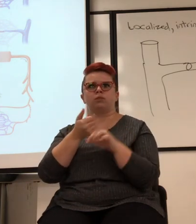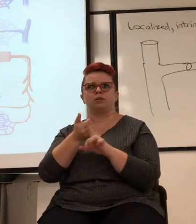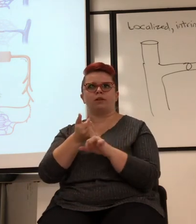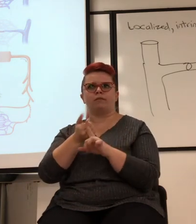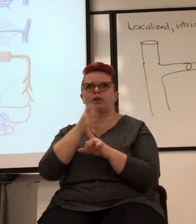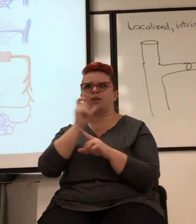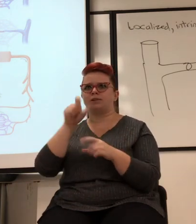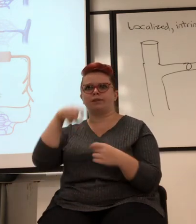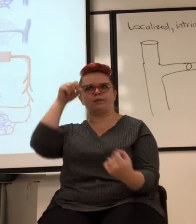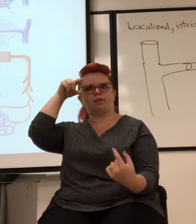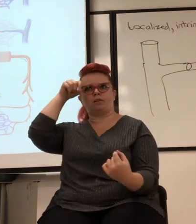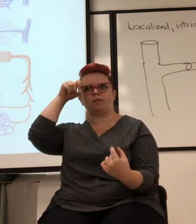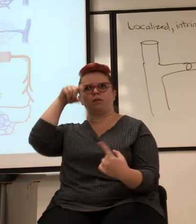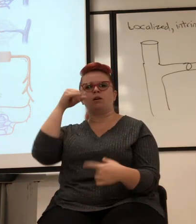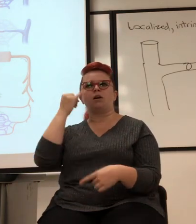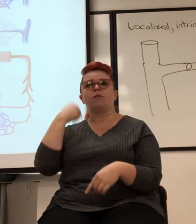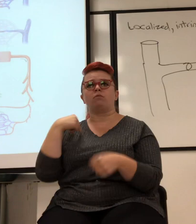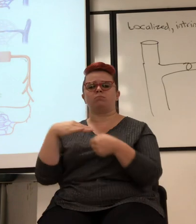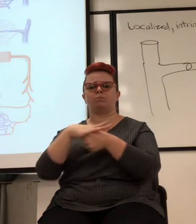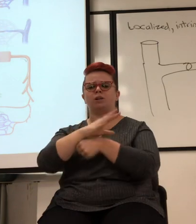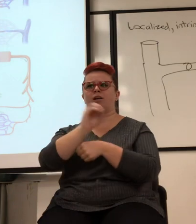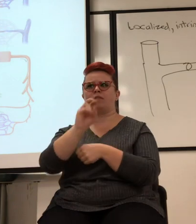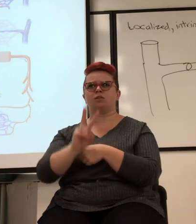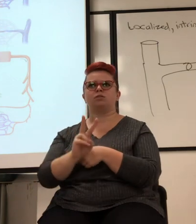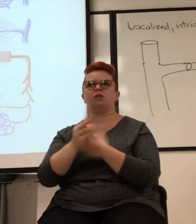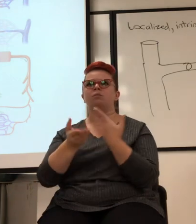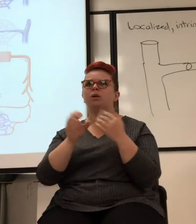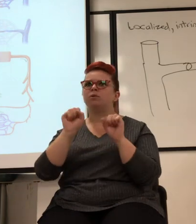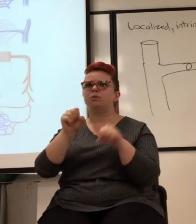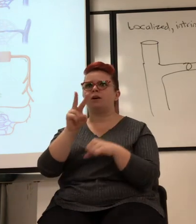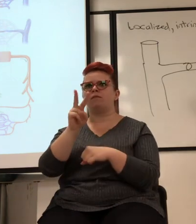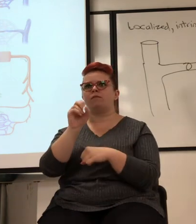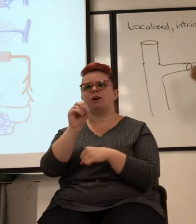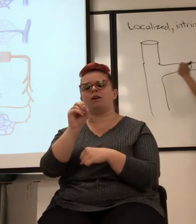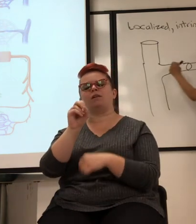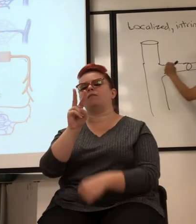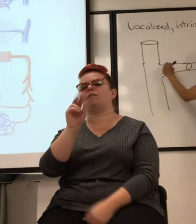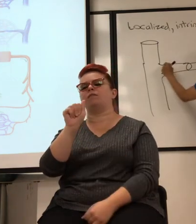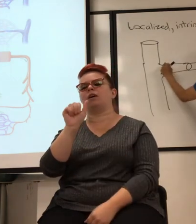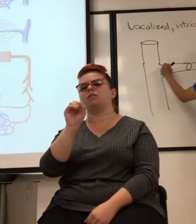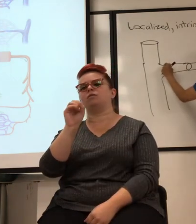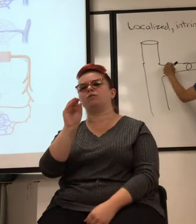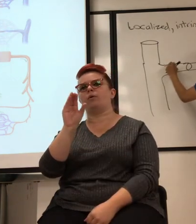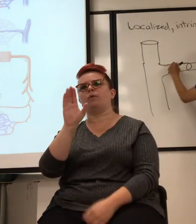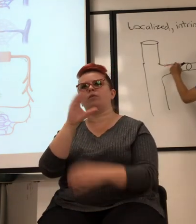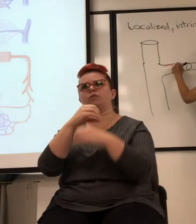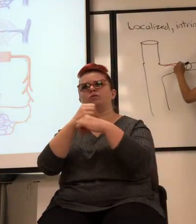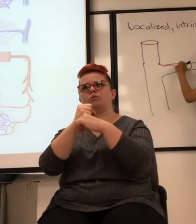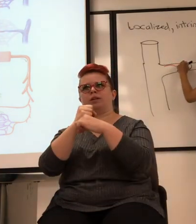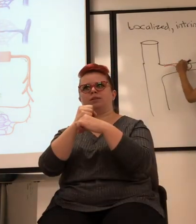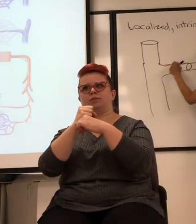If you've got plenty of oxygen, maybe you can vasoconstrict a little bit.